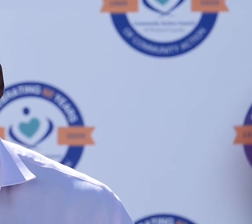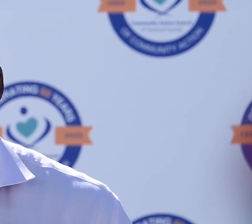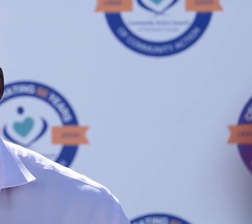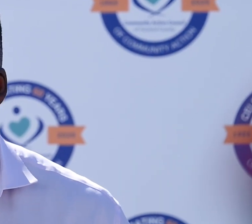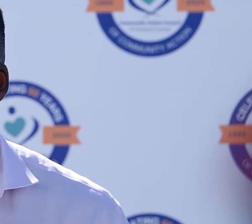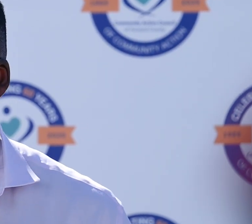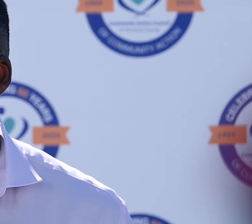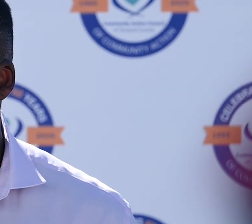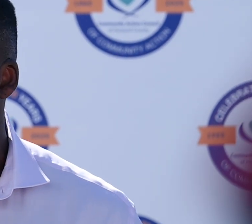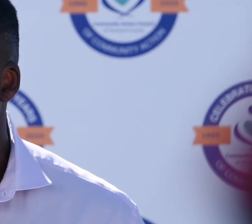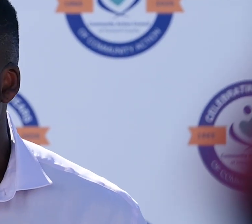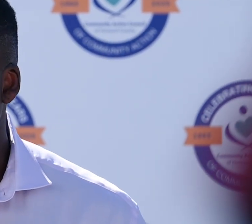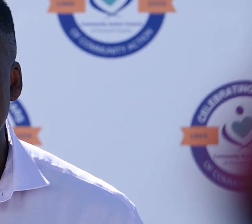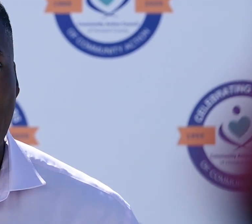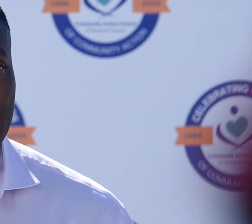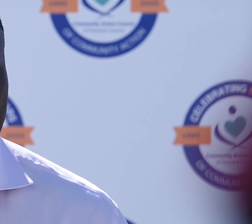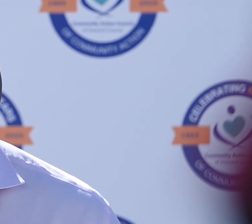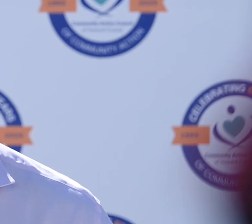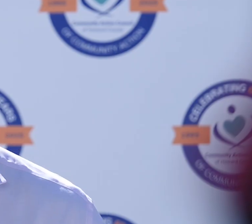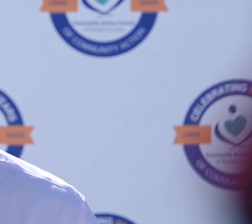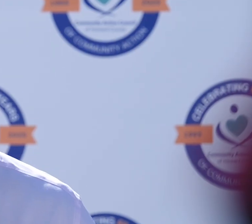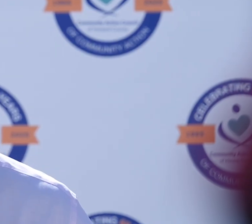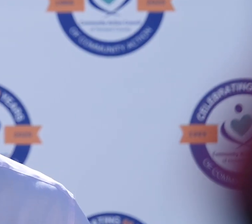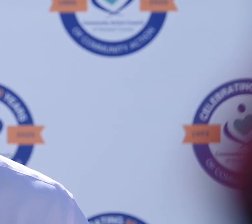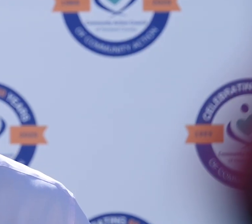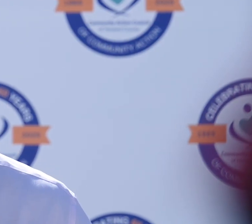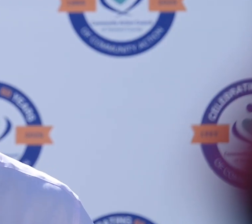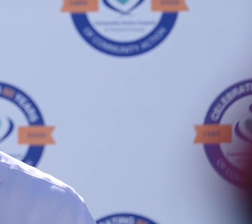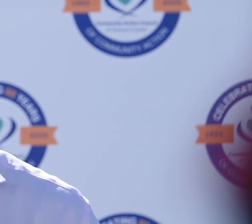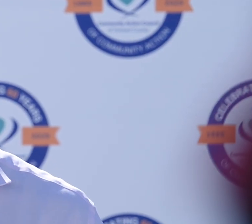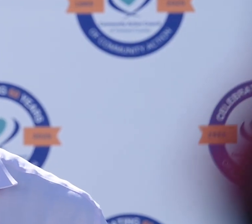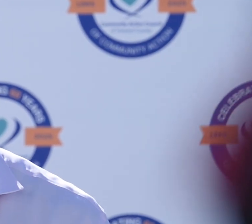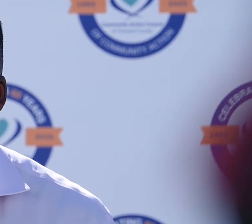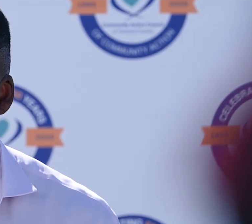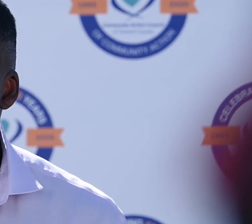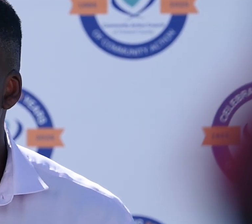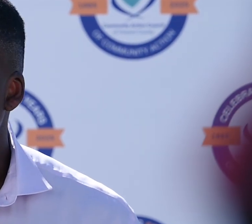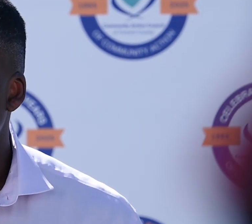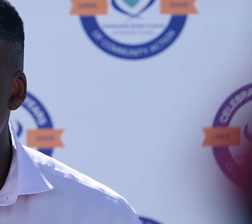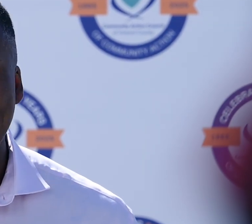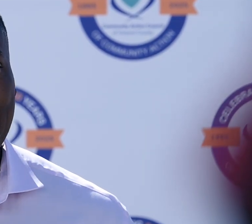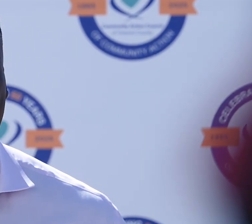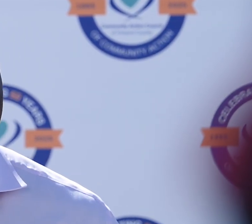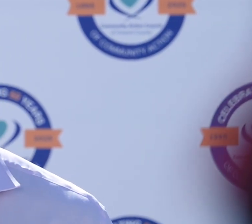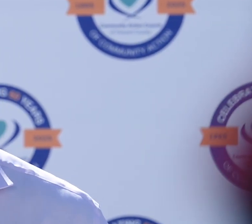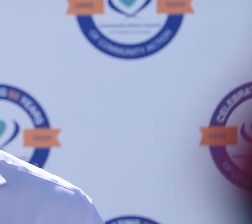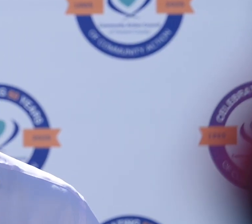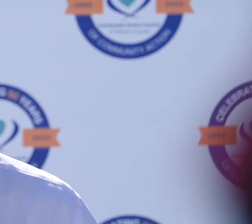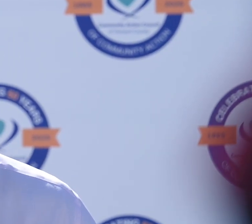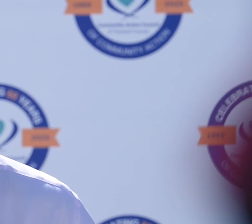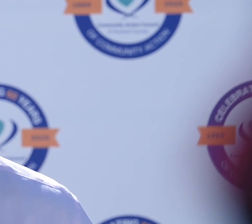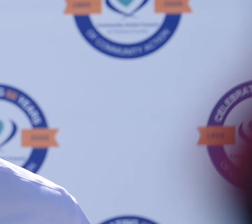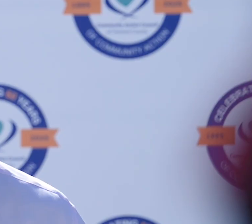these most tumultuous times in our county, state, nation, world's history. And here we are